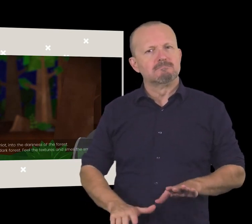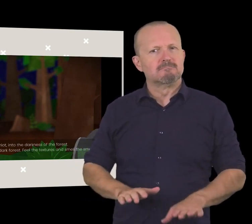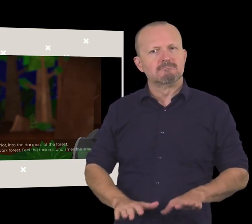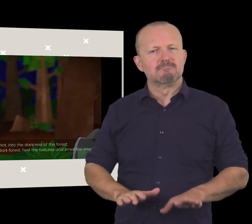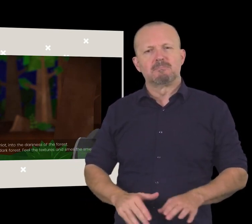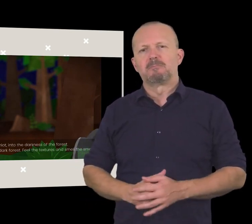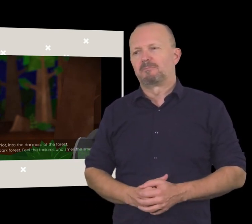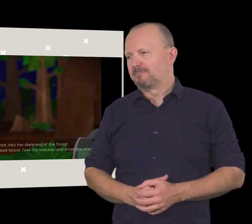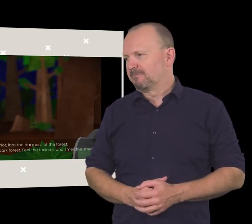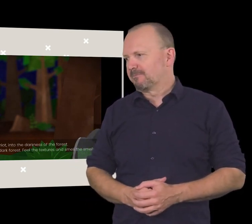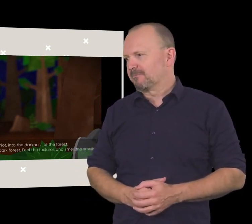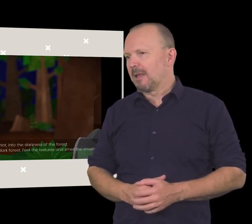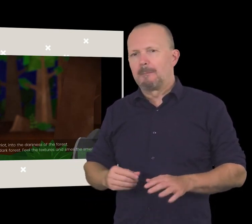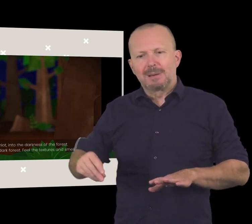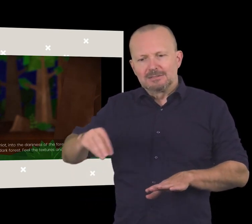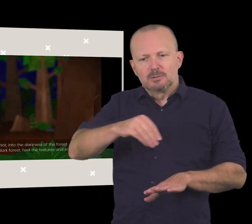well to